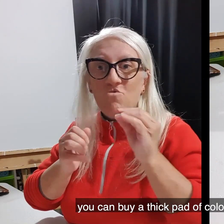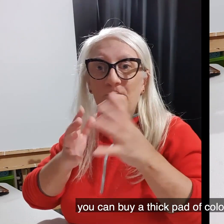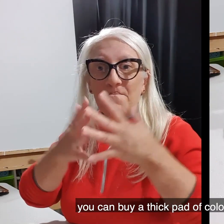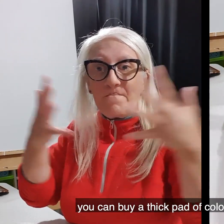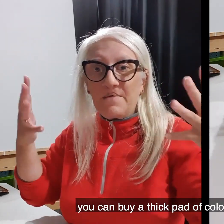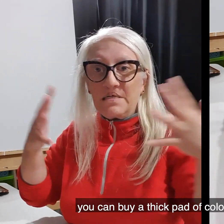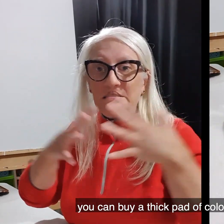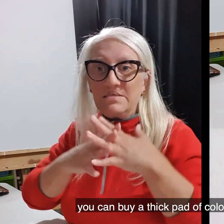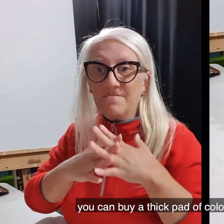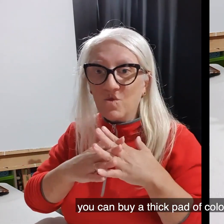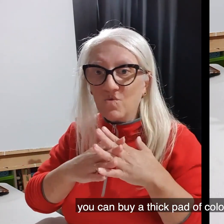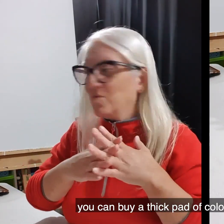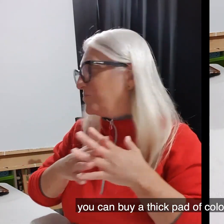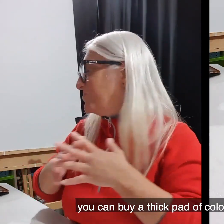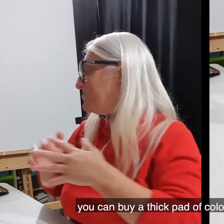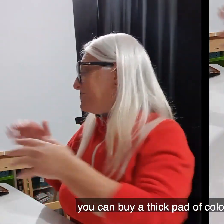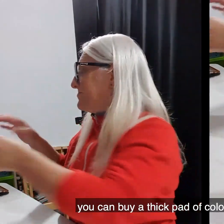from Big W,